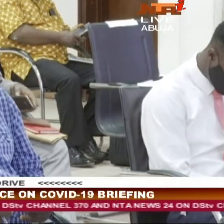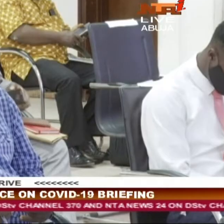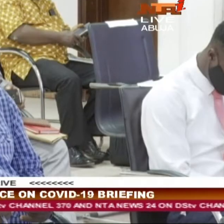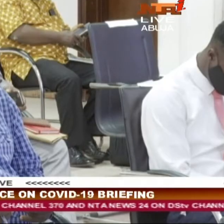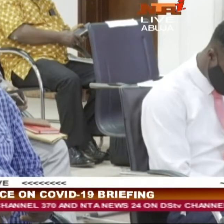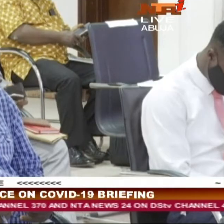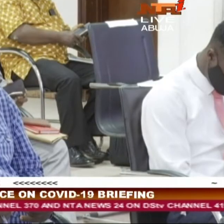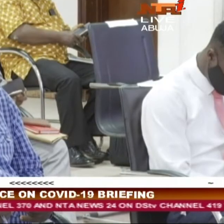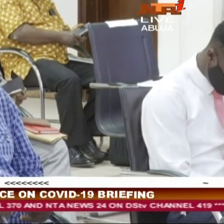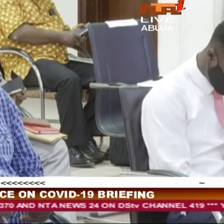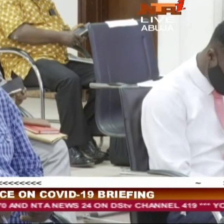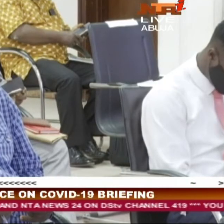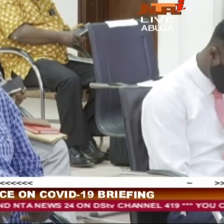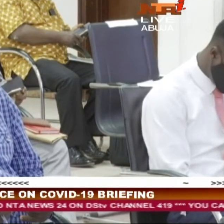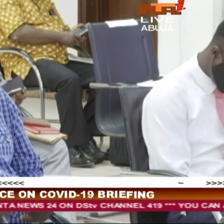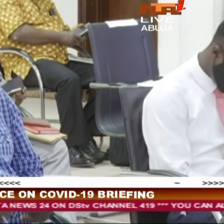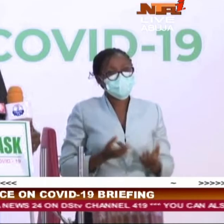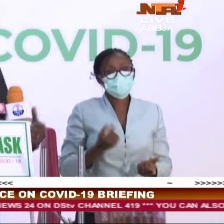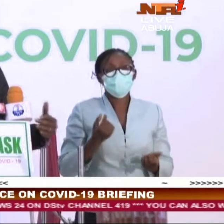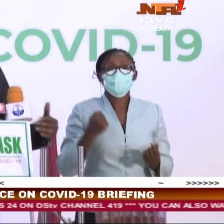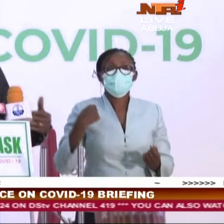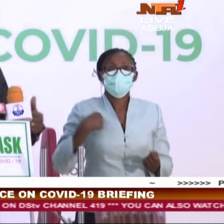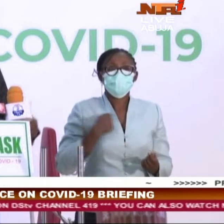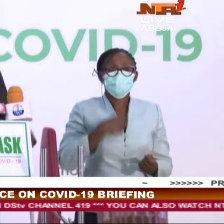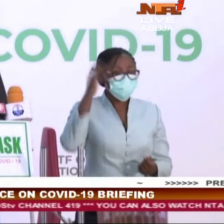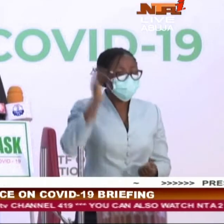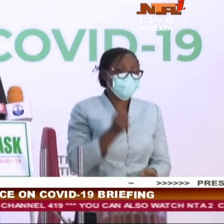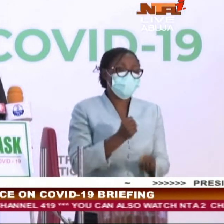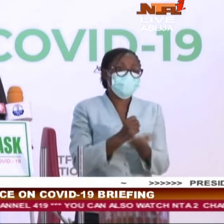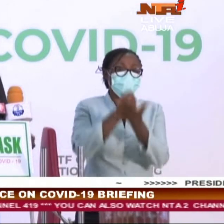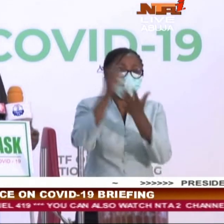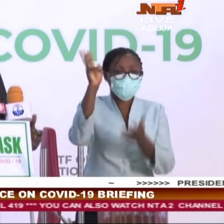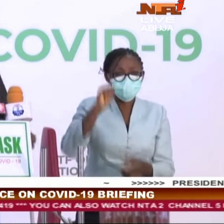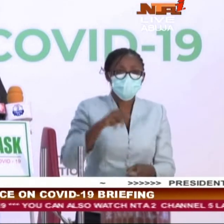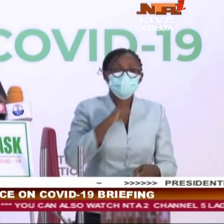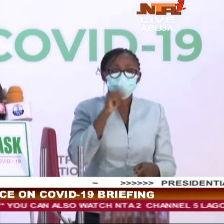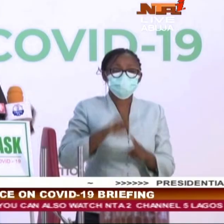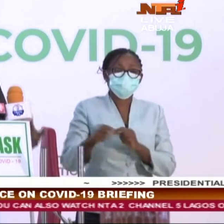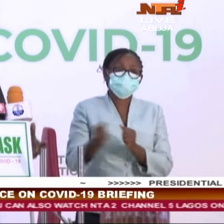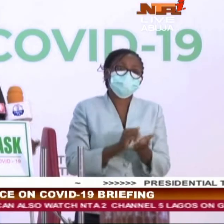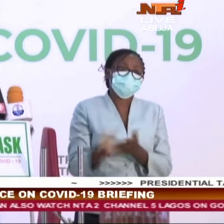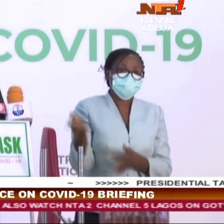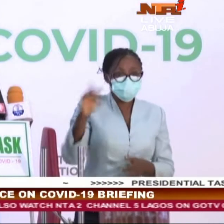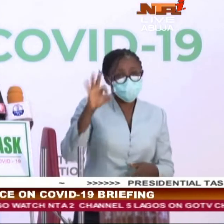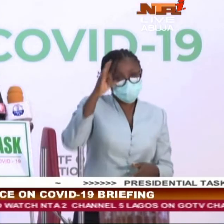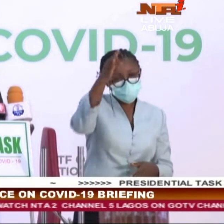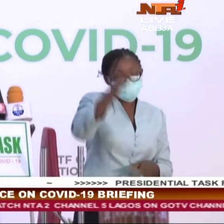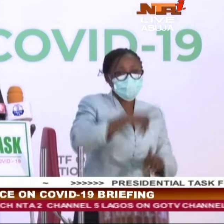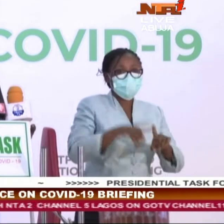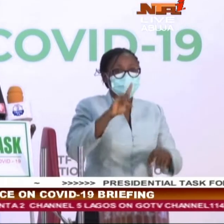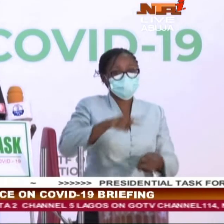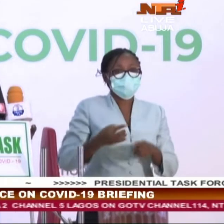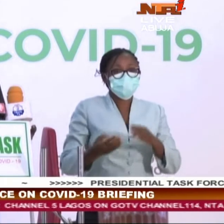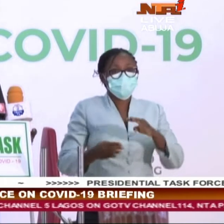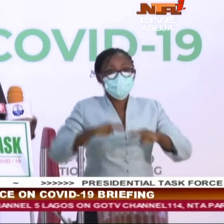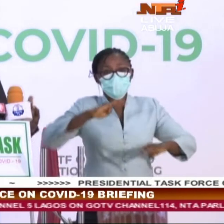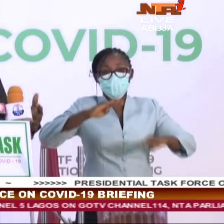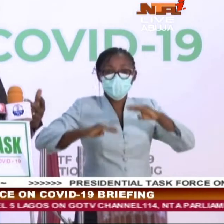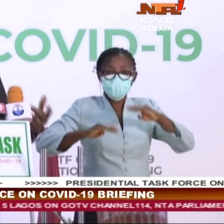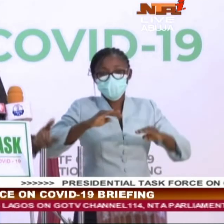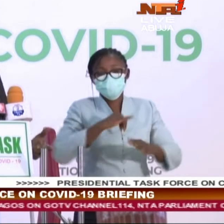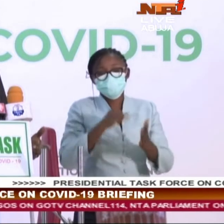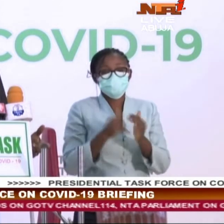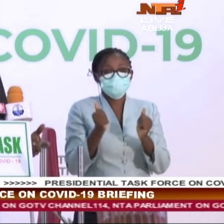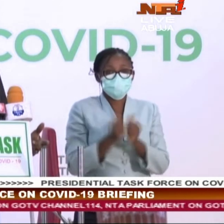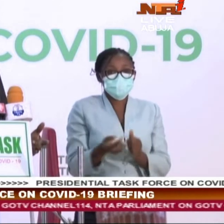looking at a situation where we will be helpful to them, not to destroy their future, but also to balance it with the risk of their